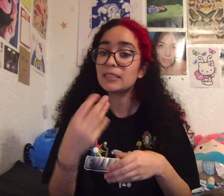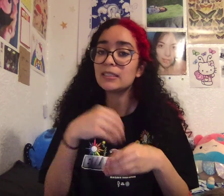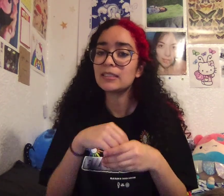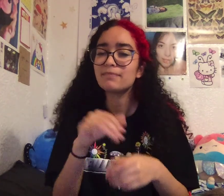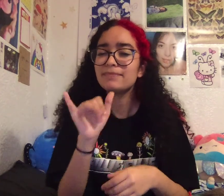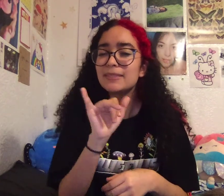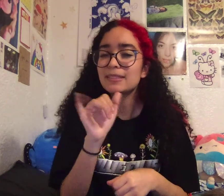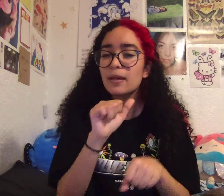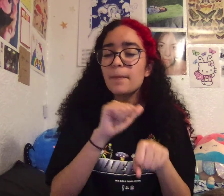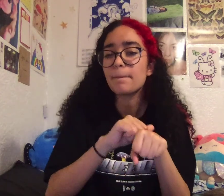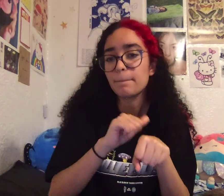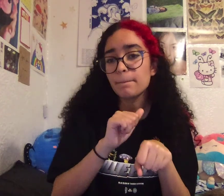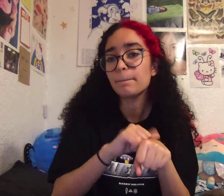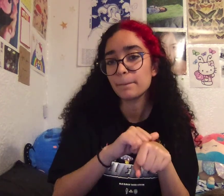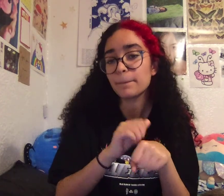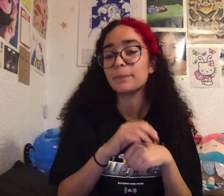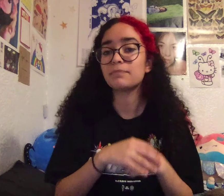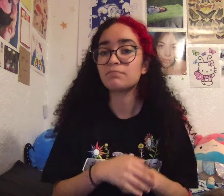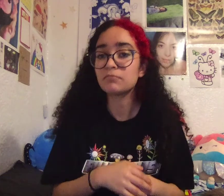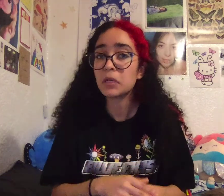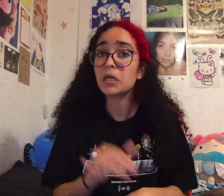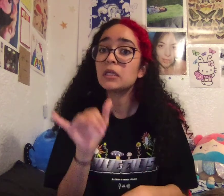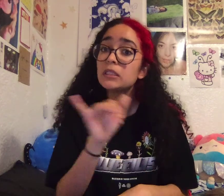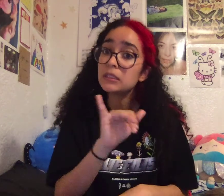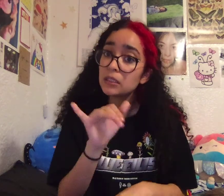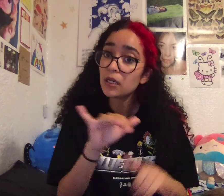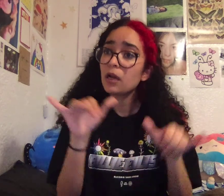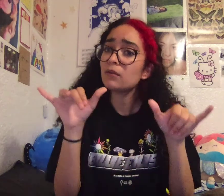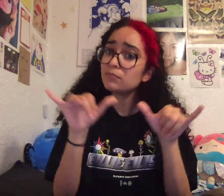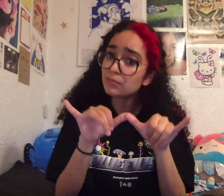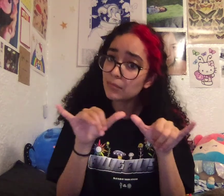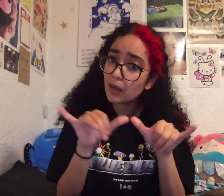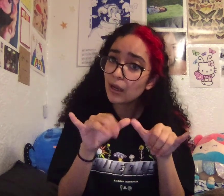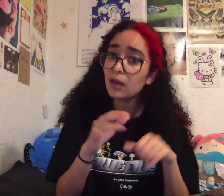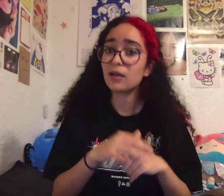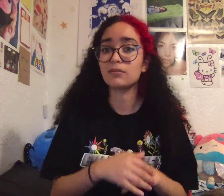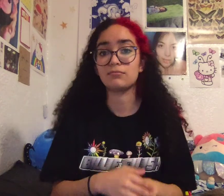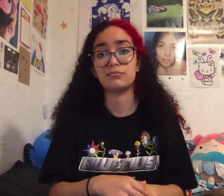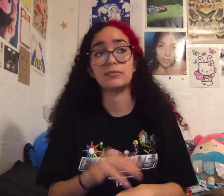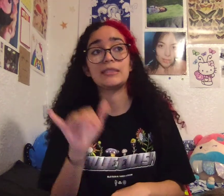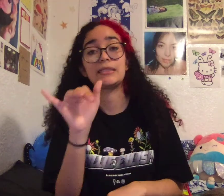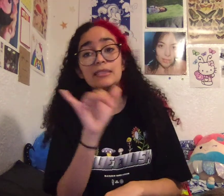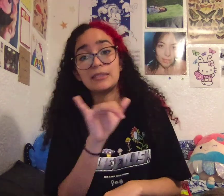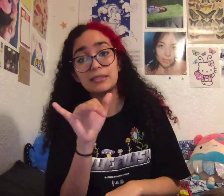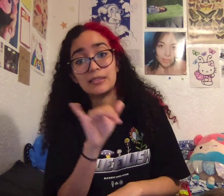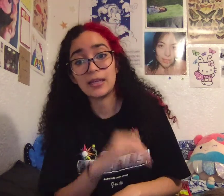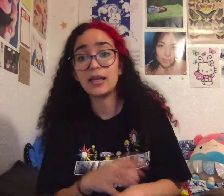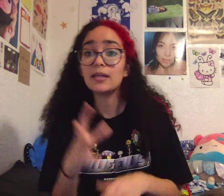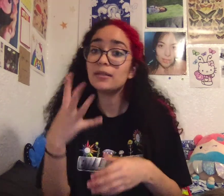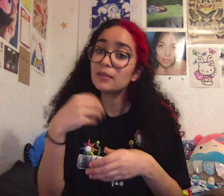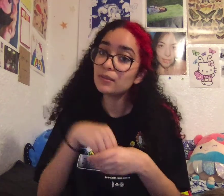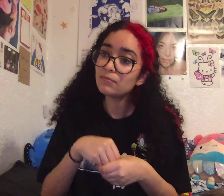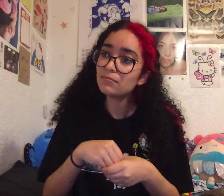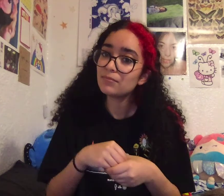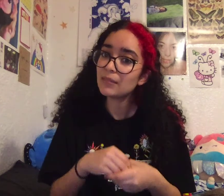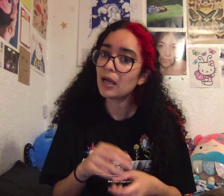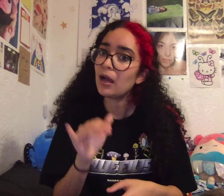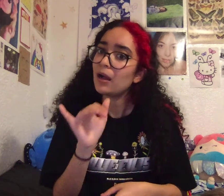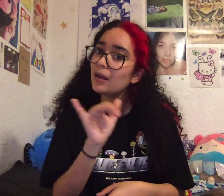So they're pretty much the same size, very similar size, and they're made of the same stuff. It's almost like the Earth and